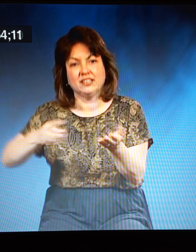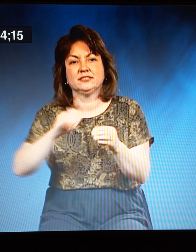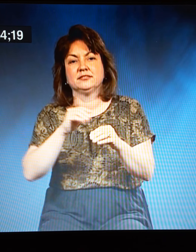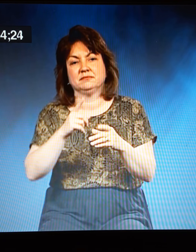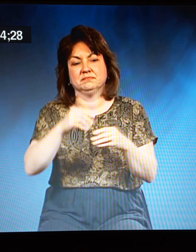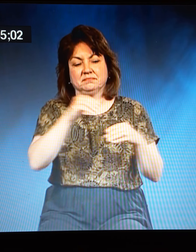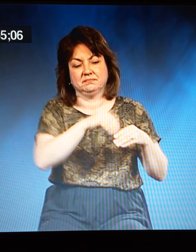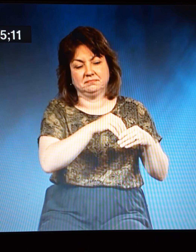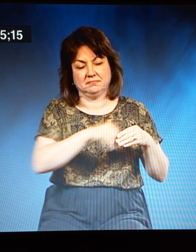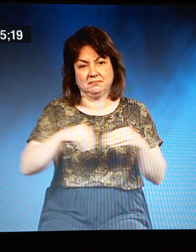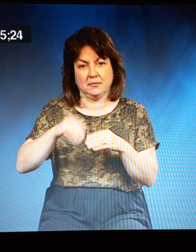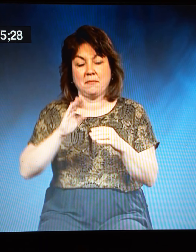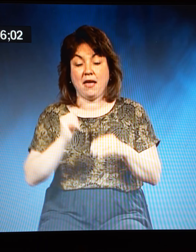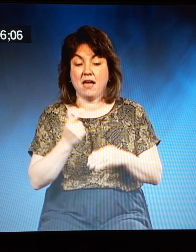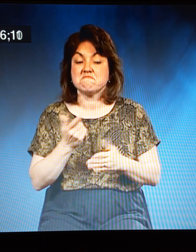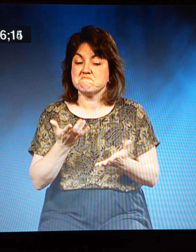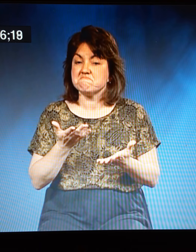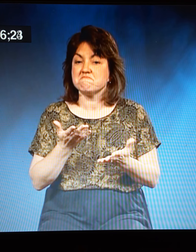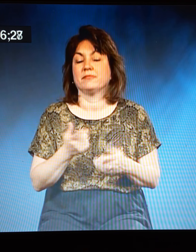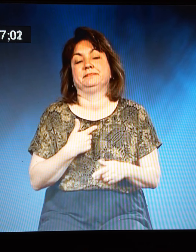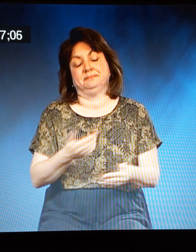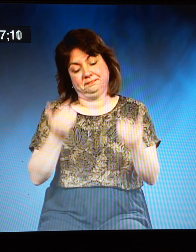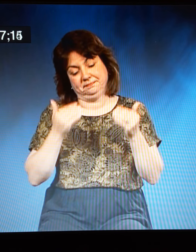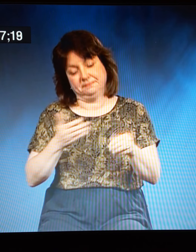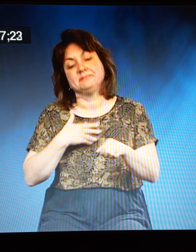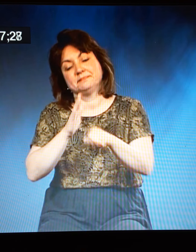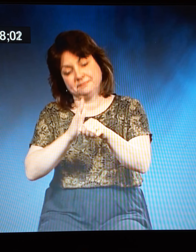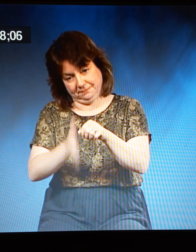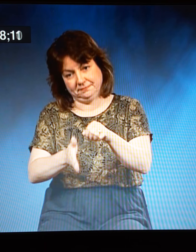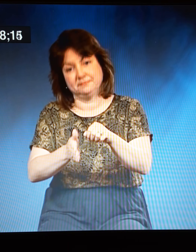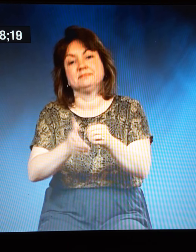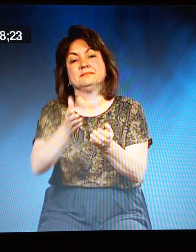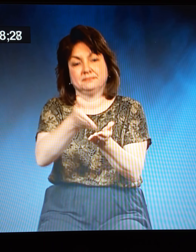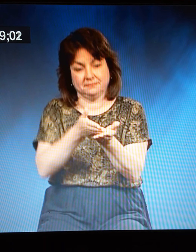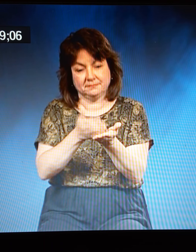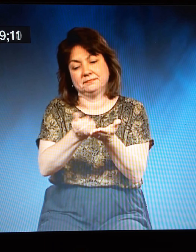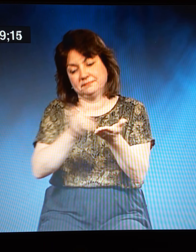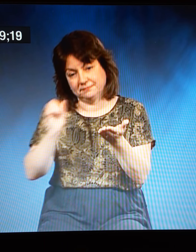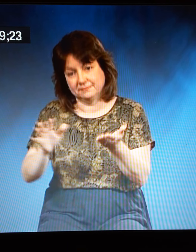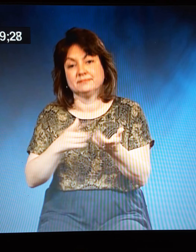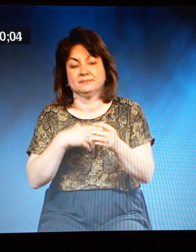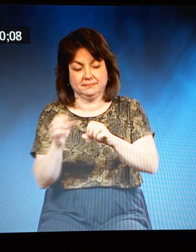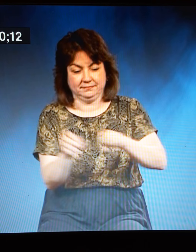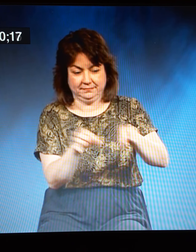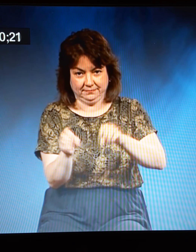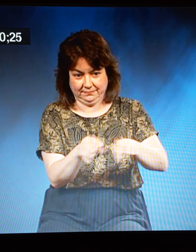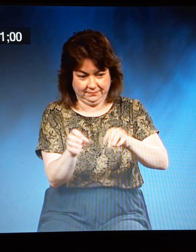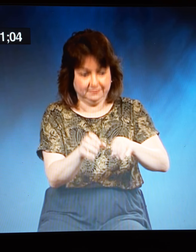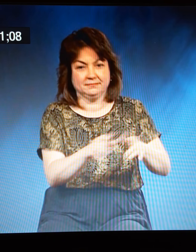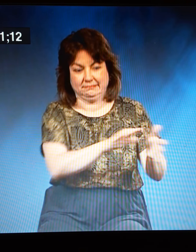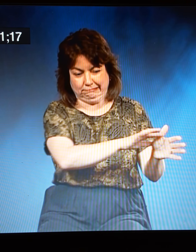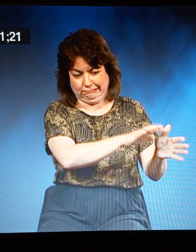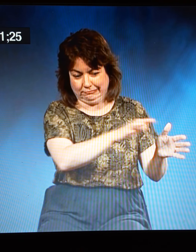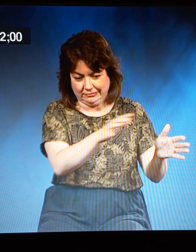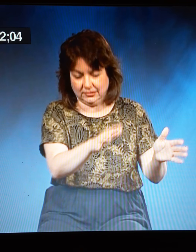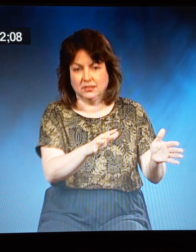to scoop out all the seeds. So there I was chopping away, gutting